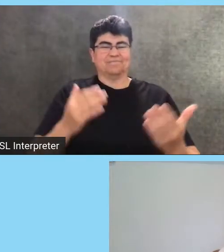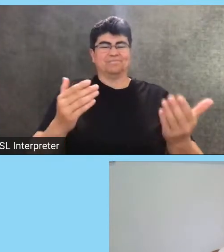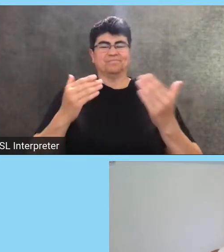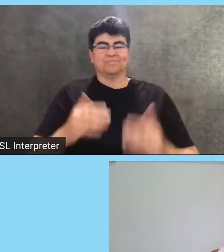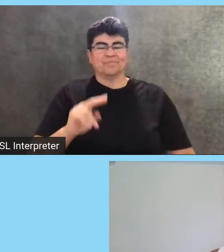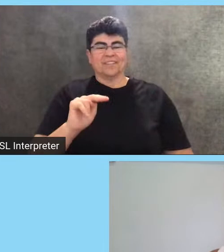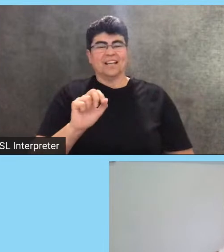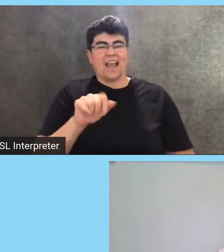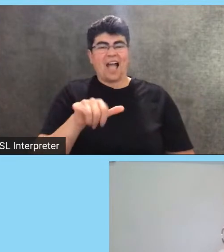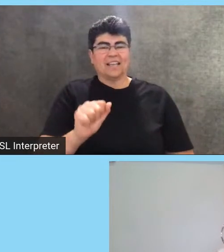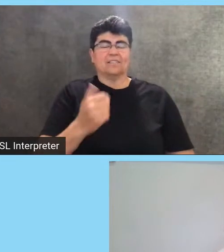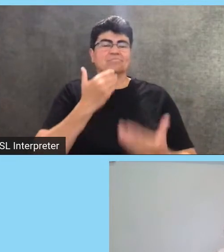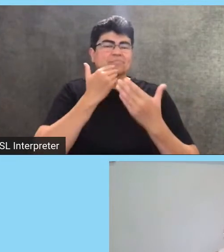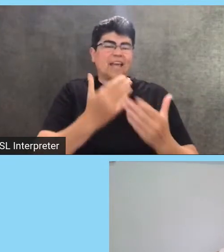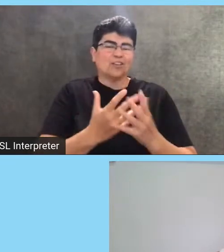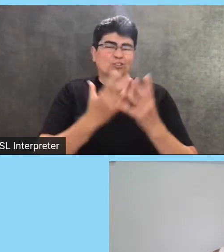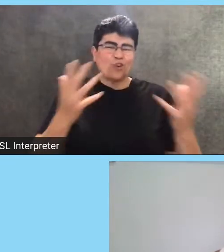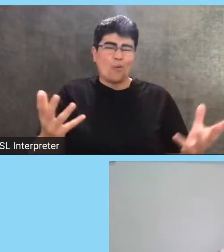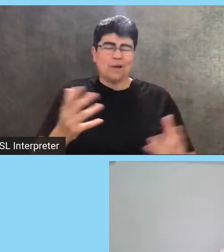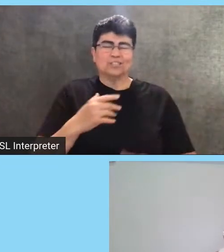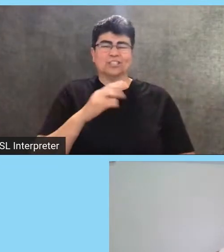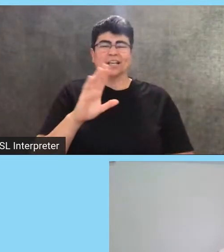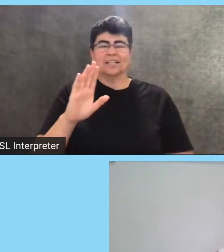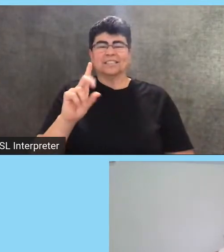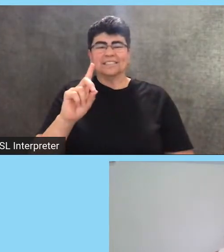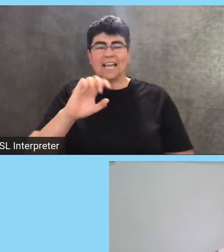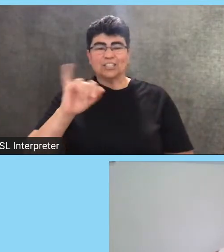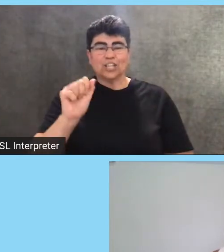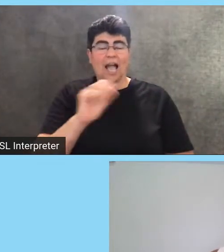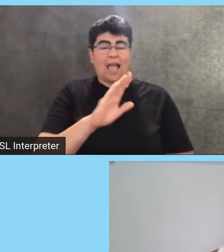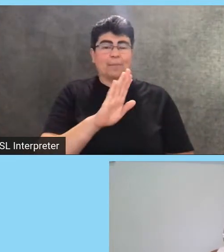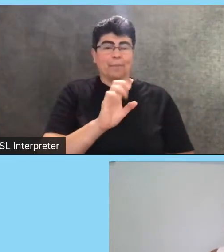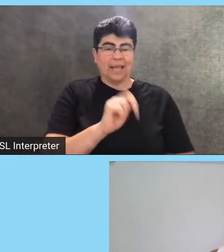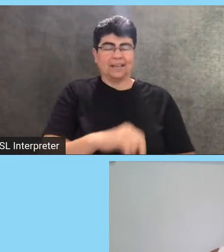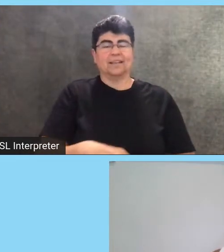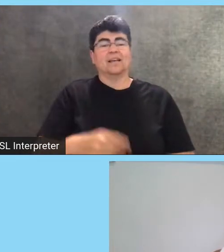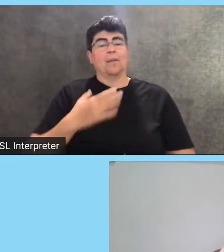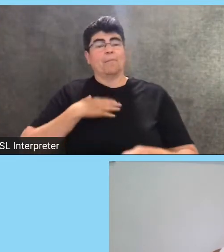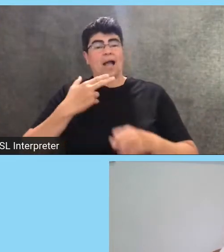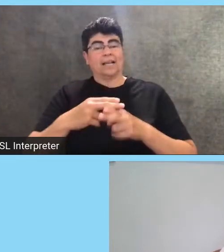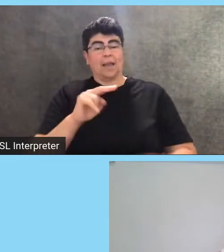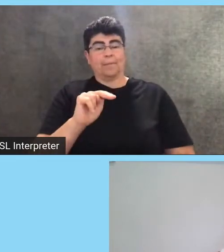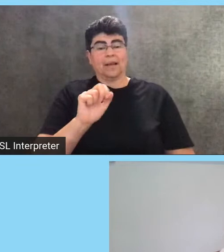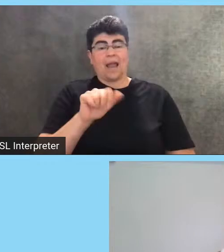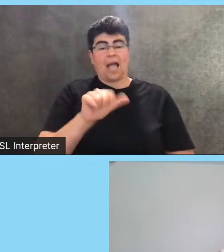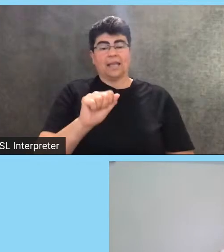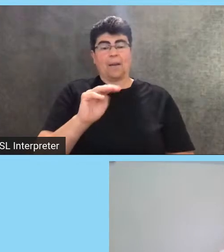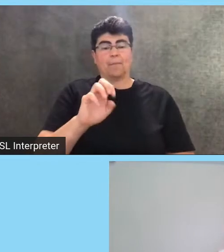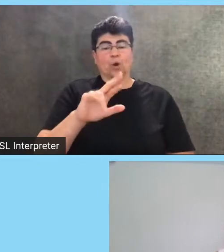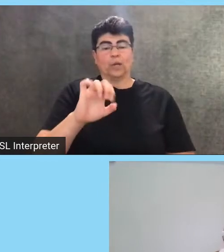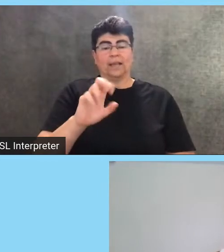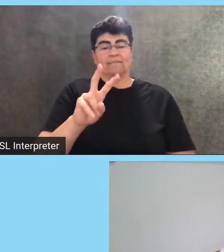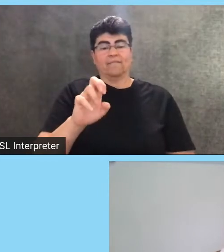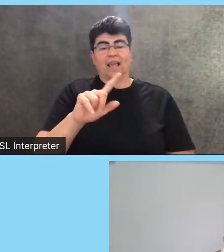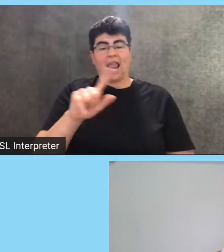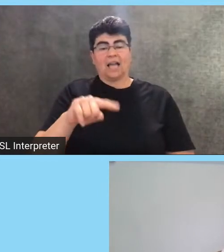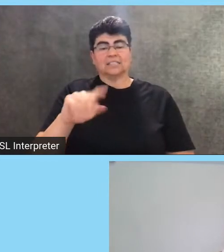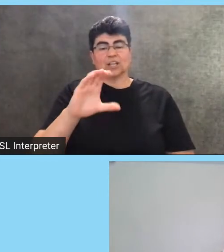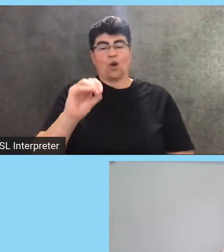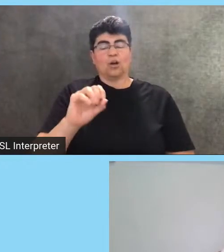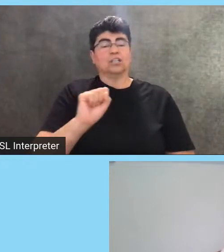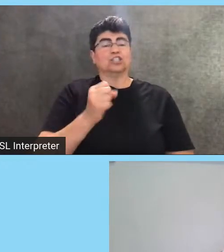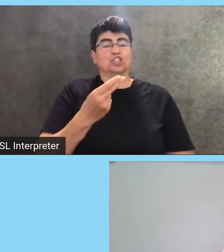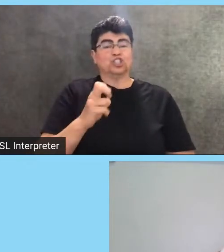Thank you so much, Deja, and thank you so much, Ben. Hello, everyone. My name is Naya Marie Velasco. My pronouns are she, her,